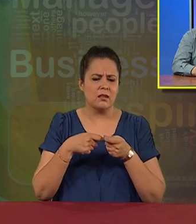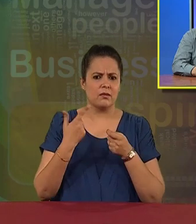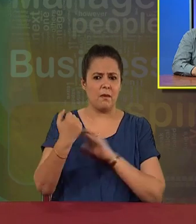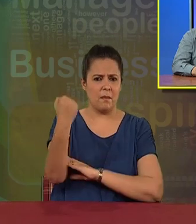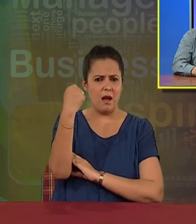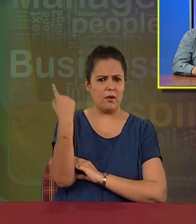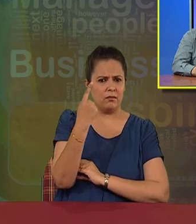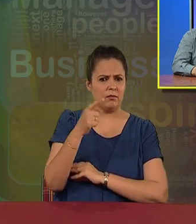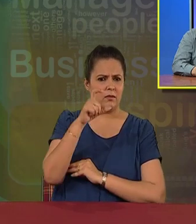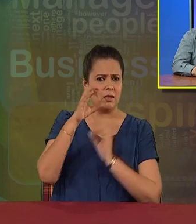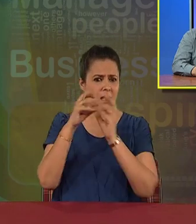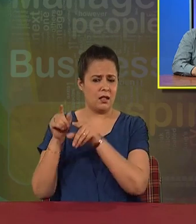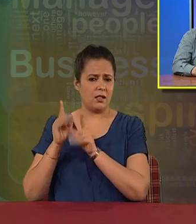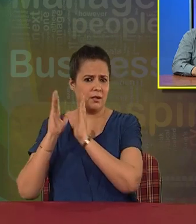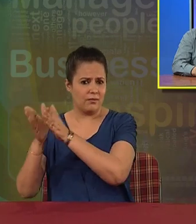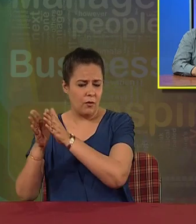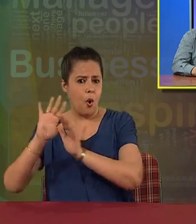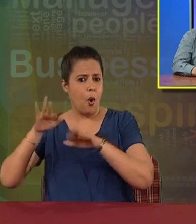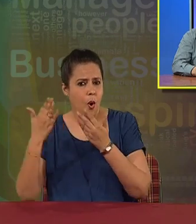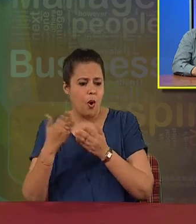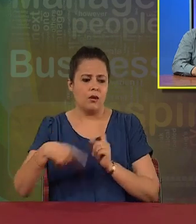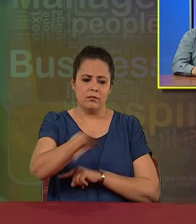for centralization or decentralization.